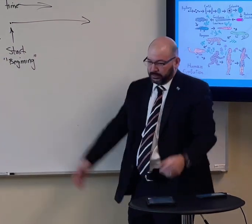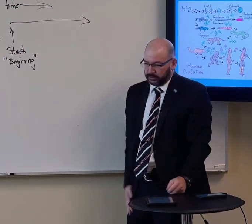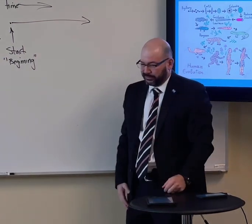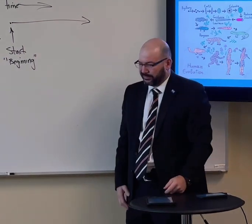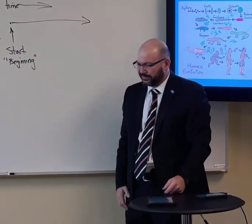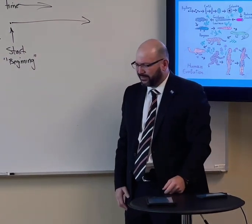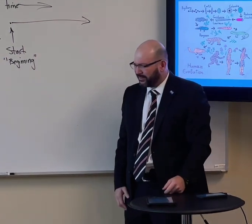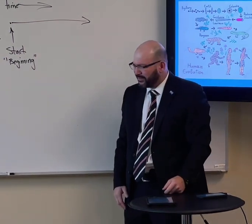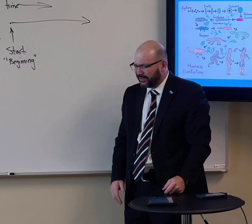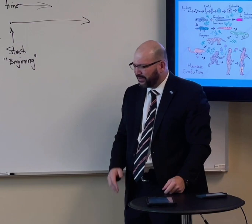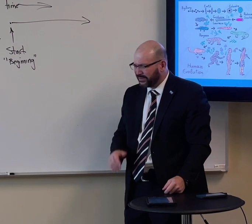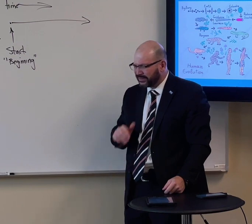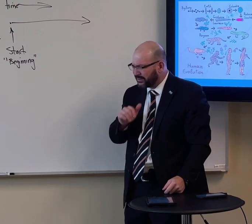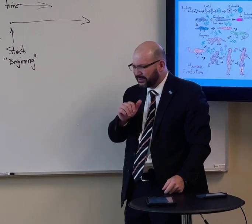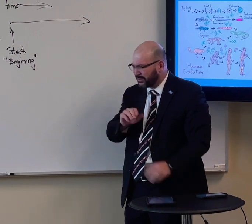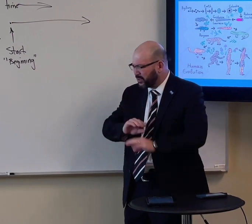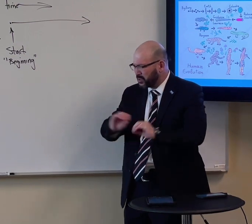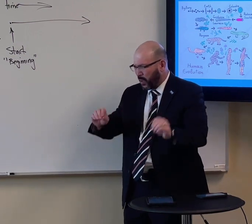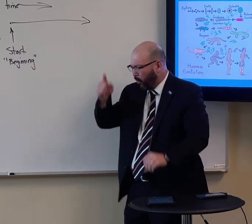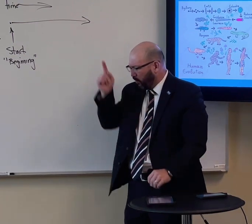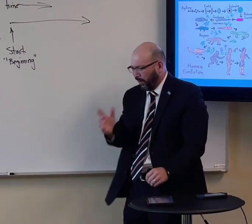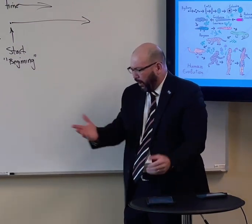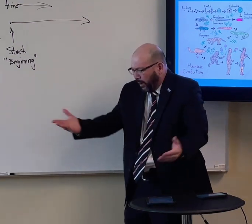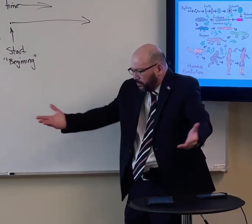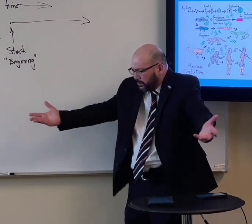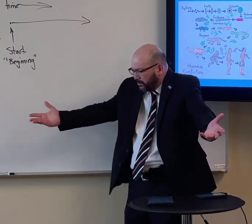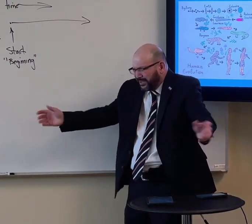Yeah, I don't, what's the matter with you Christians? How come you can't see it?